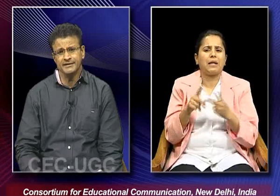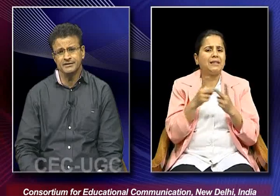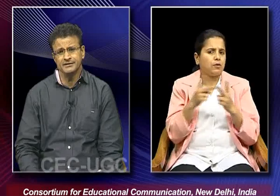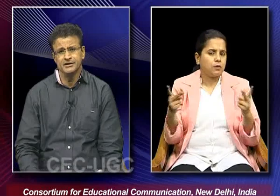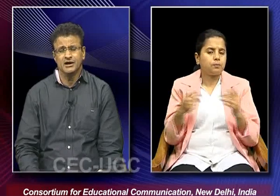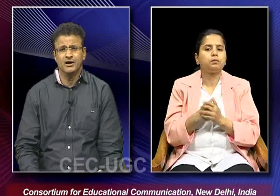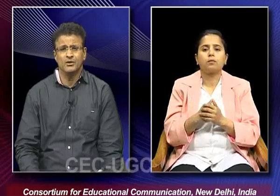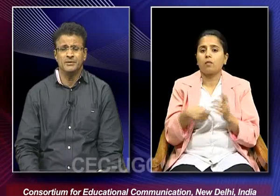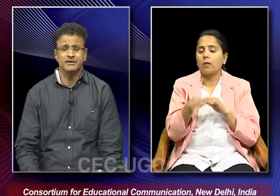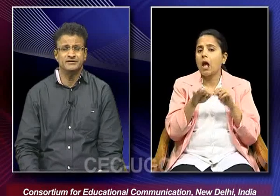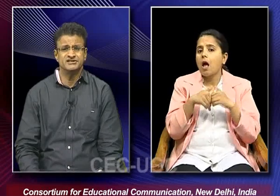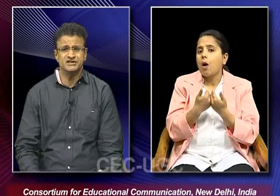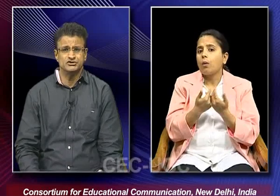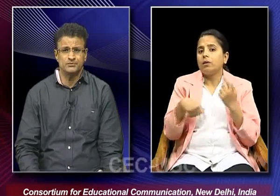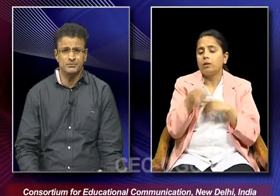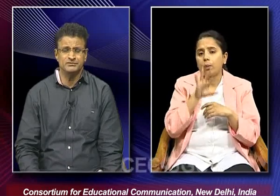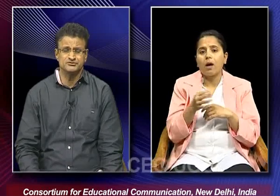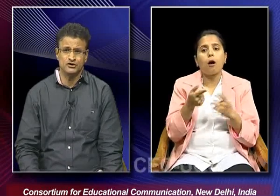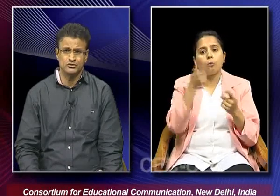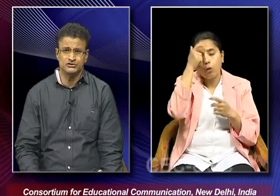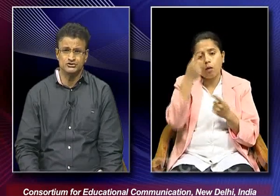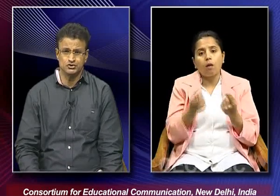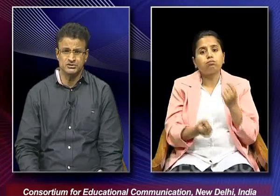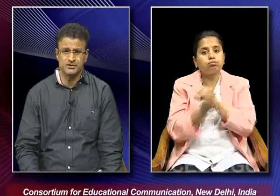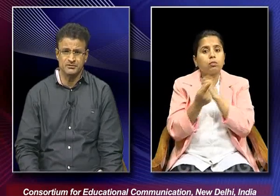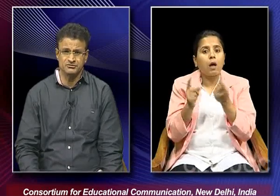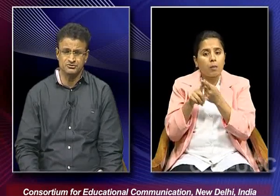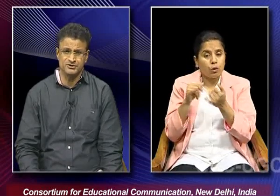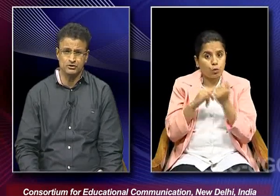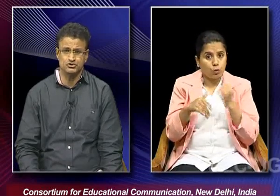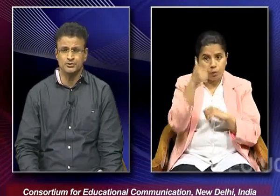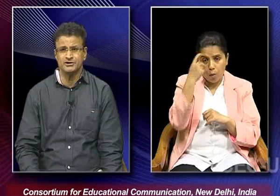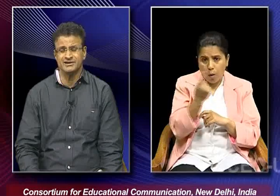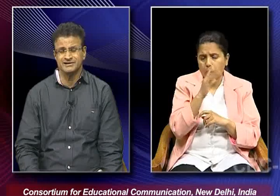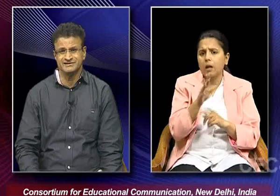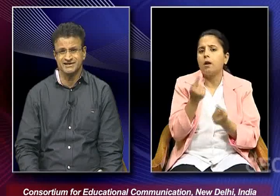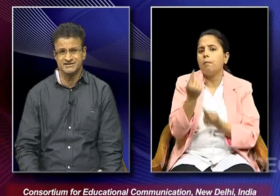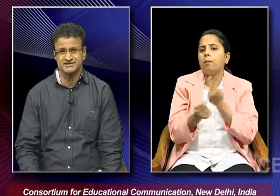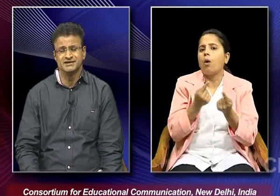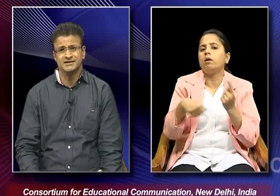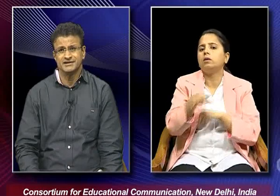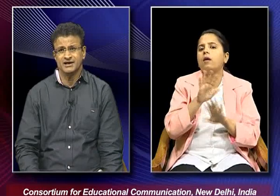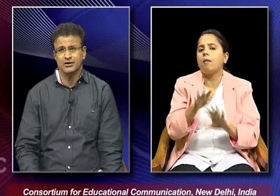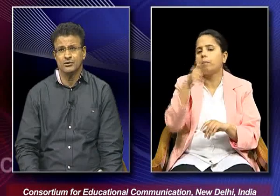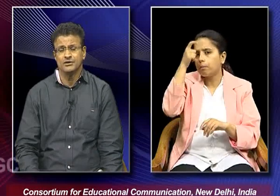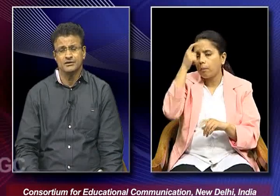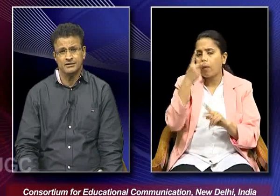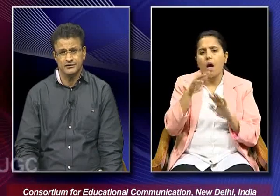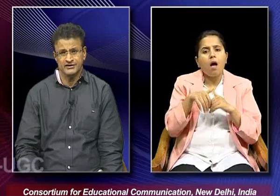And how these kinds of problems were not only social problems but also political, in the sense that